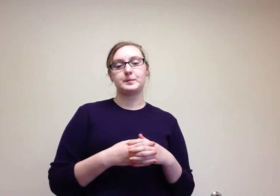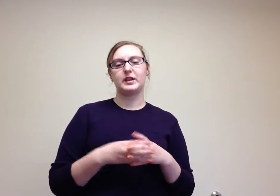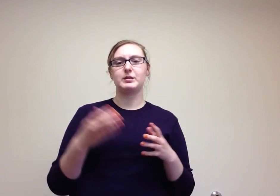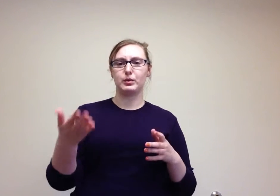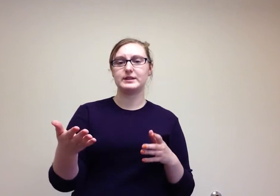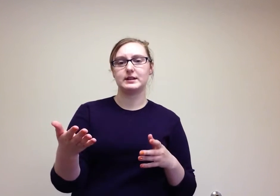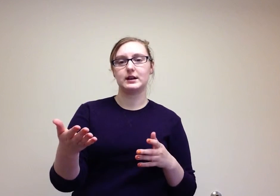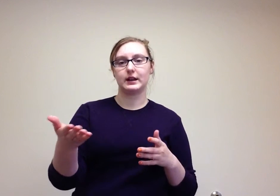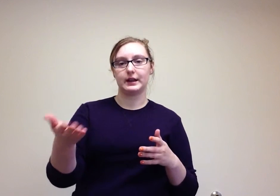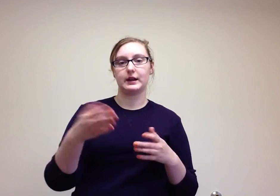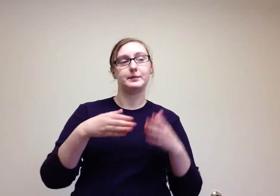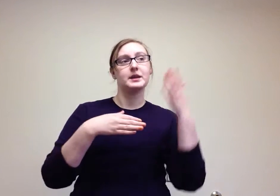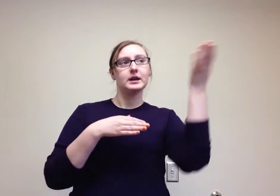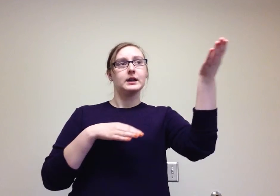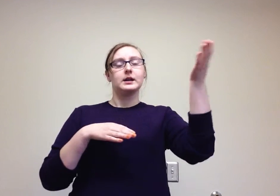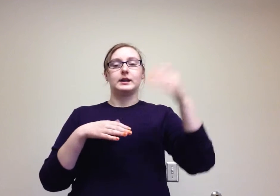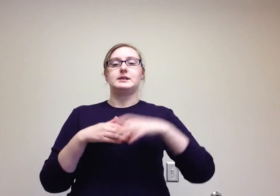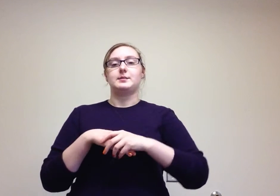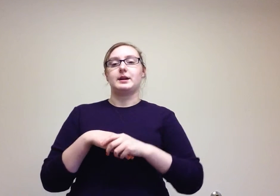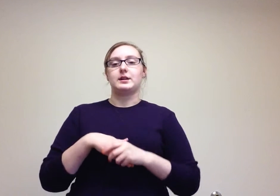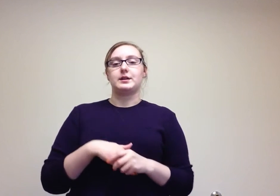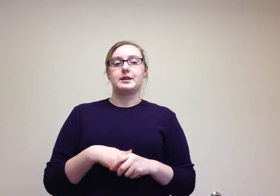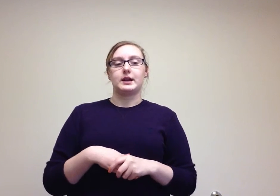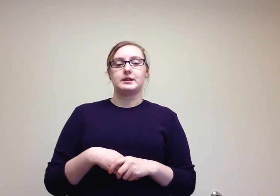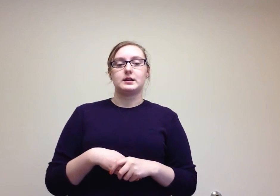Even poison, like you said back there, that